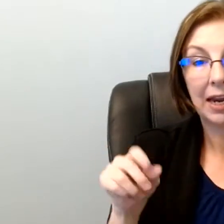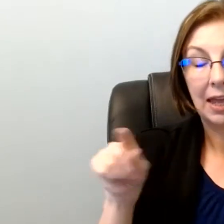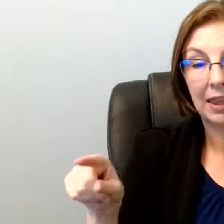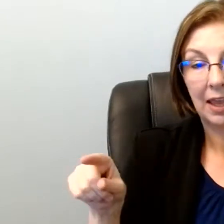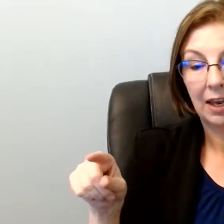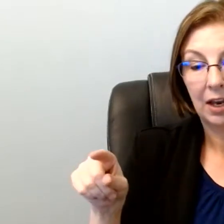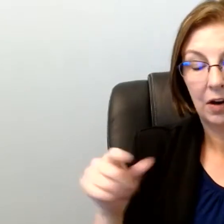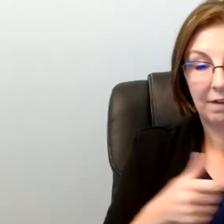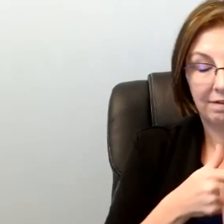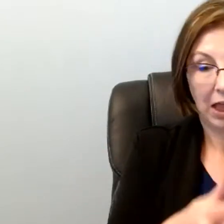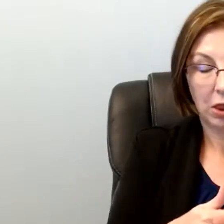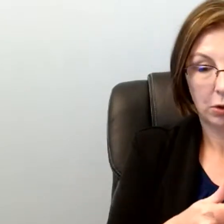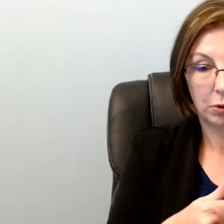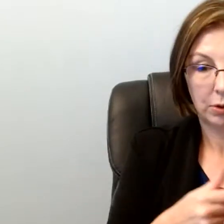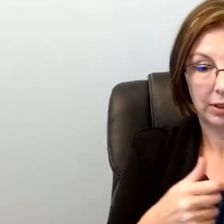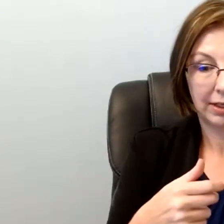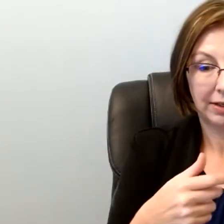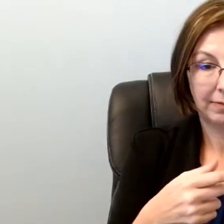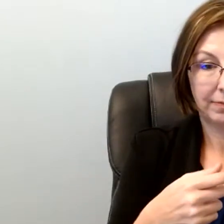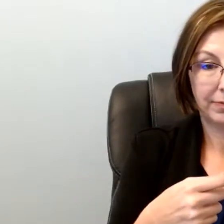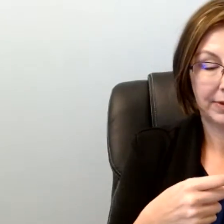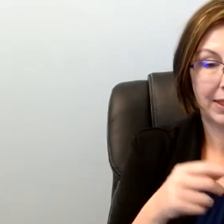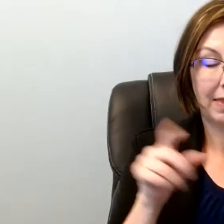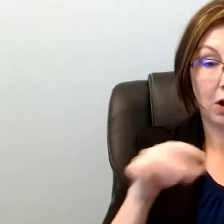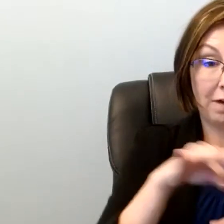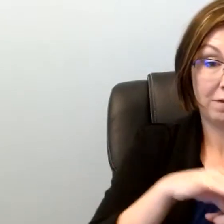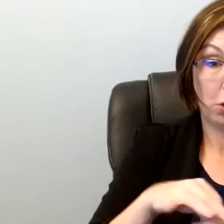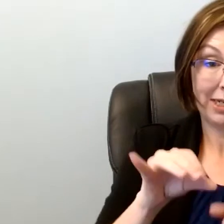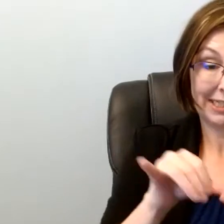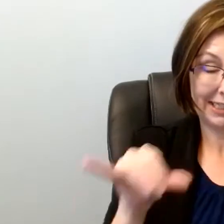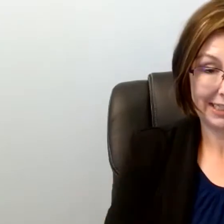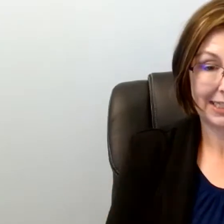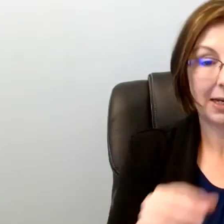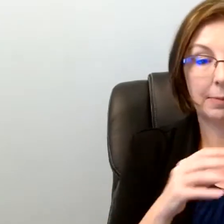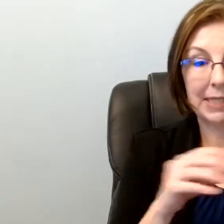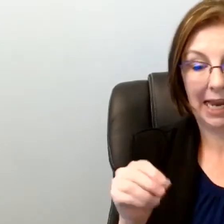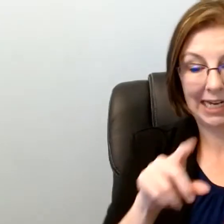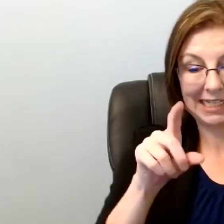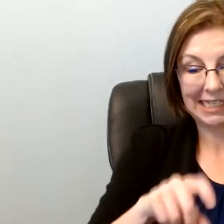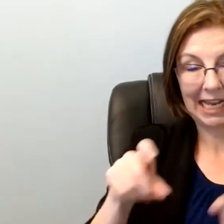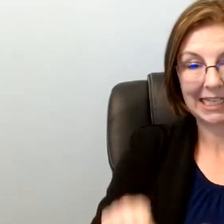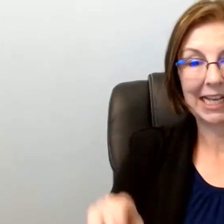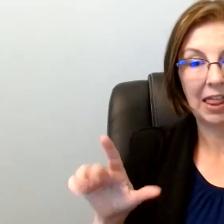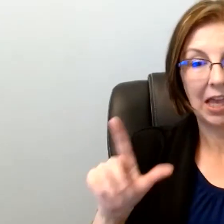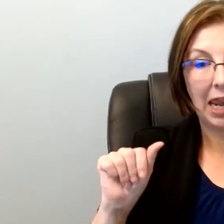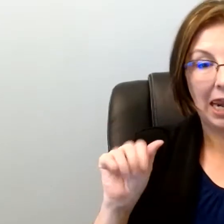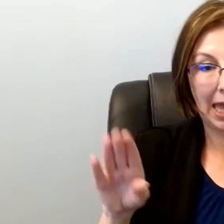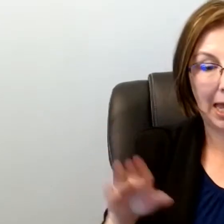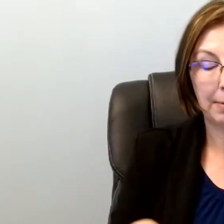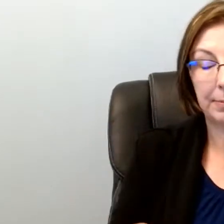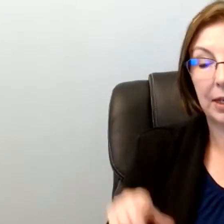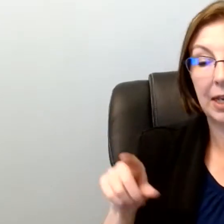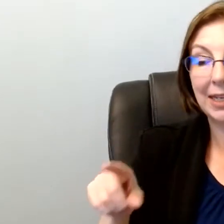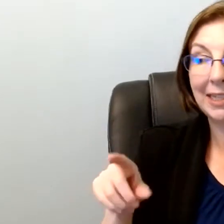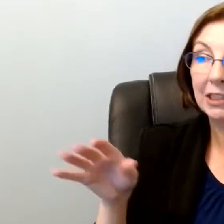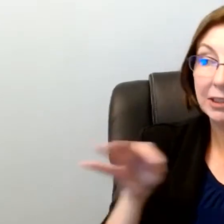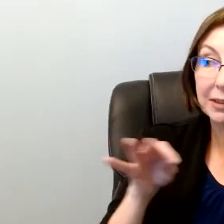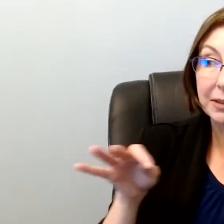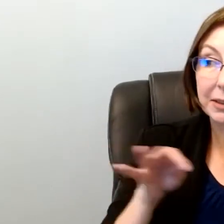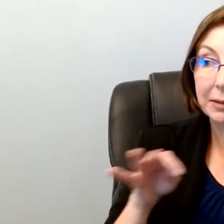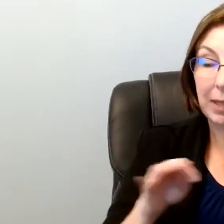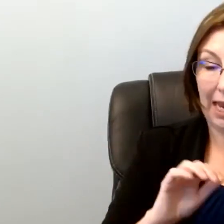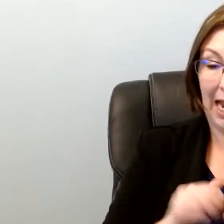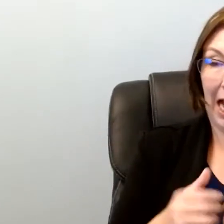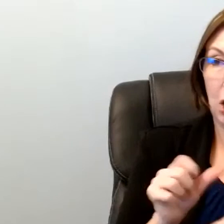guidelines, certifications of voting systems, and accreditation of testing laboratories. Commissioner Hicks also described their grant